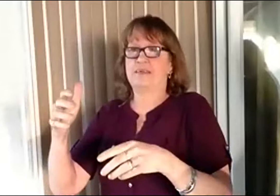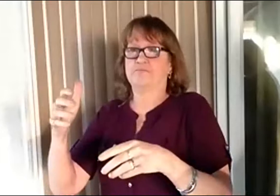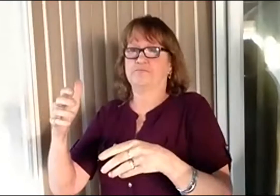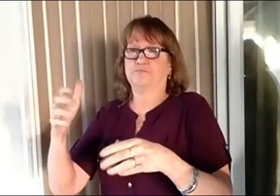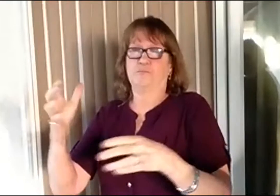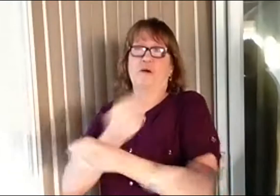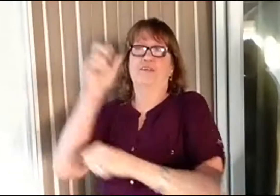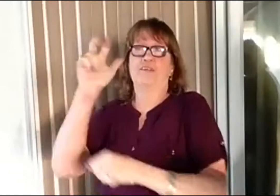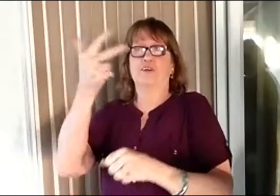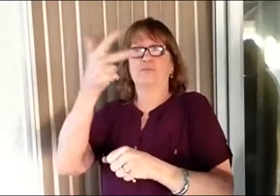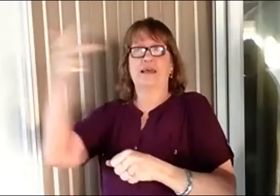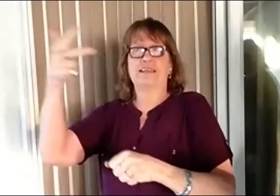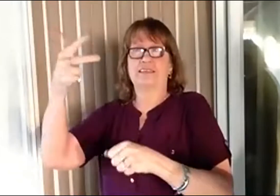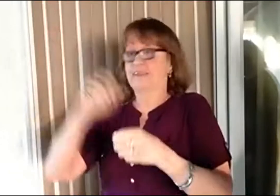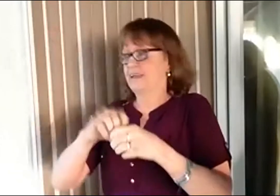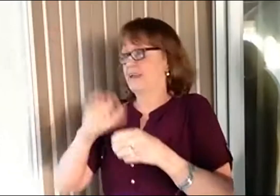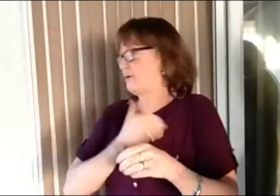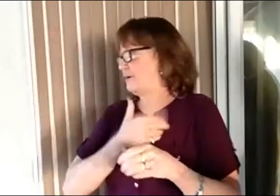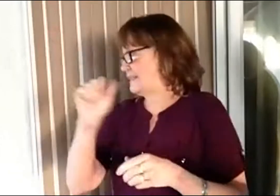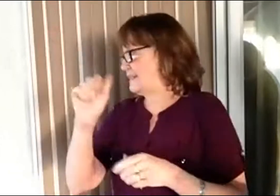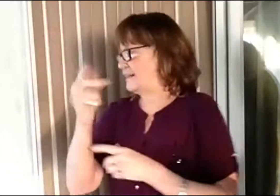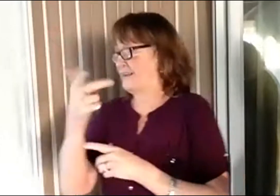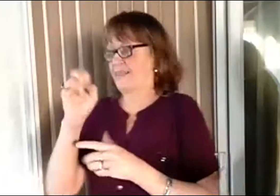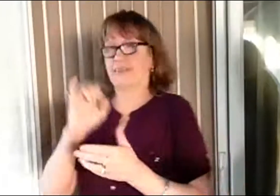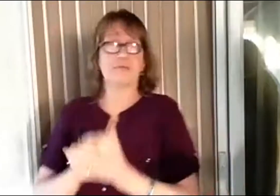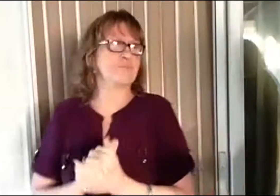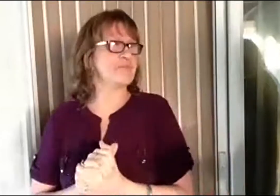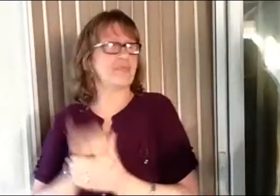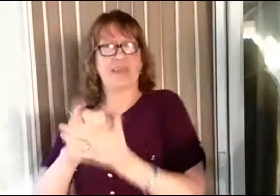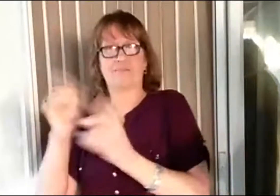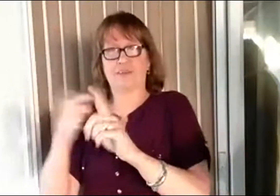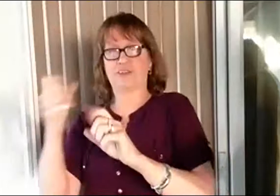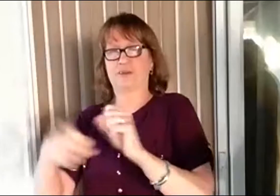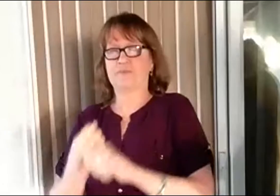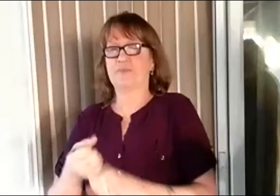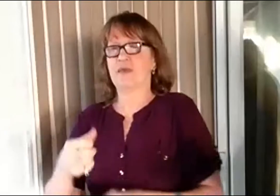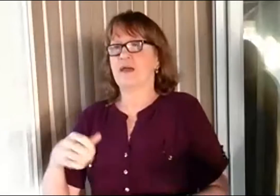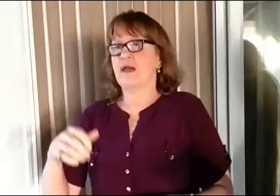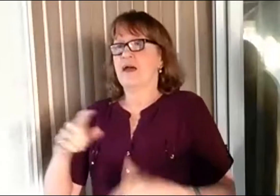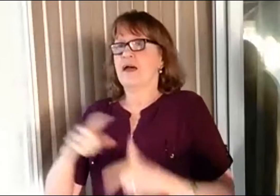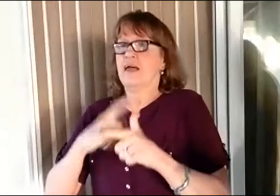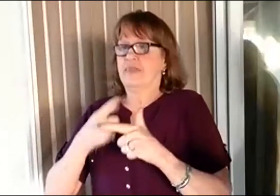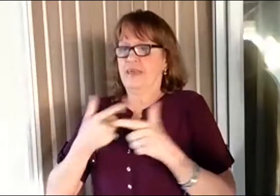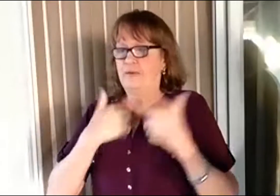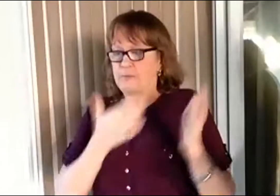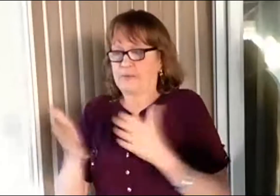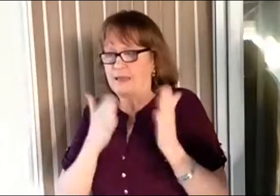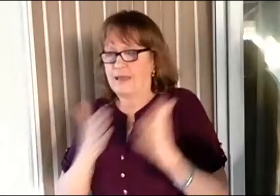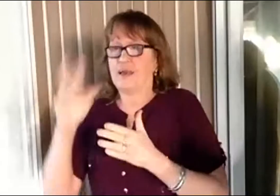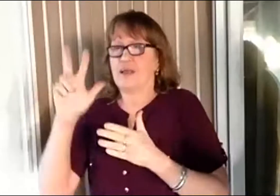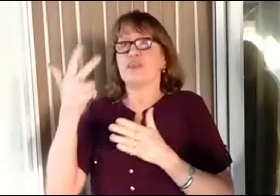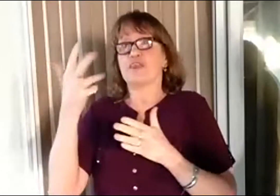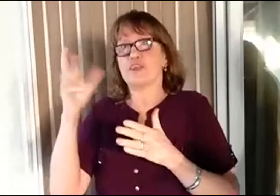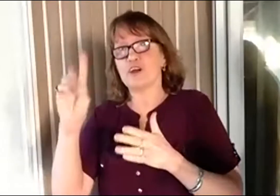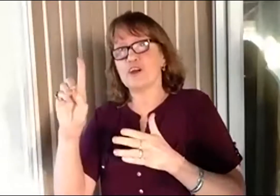they won third place in our league. Third California Basketball Classic and And College Gym